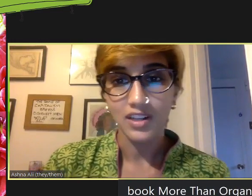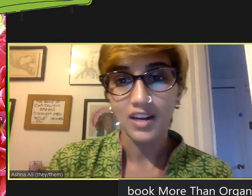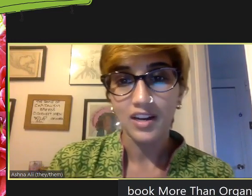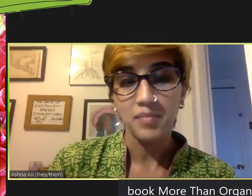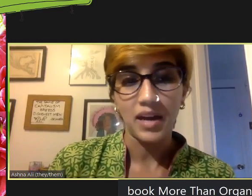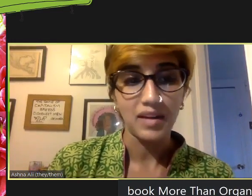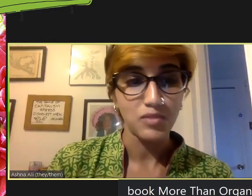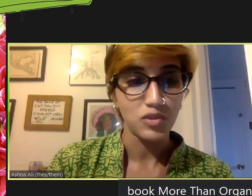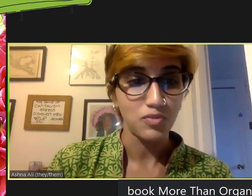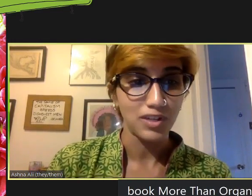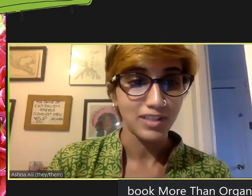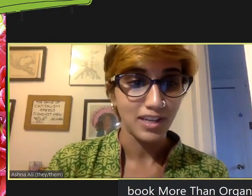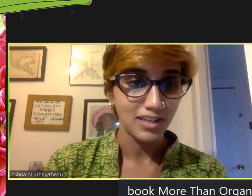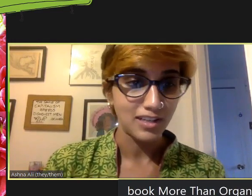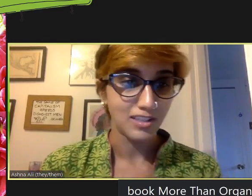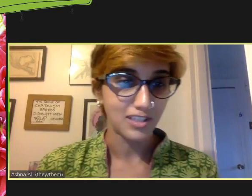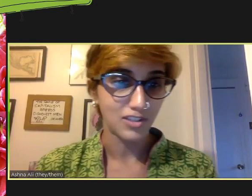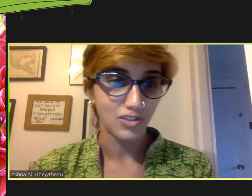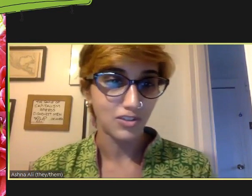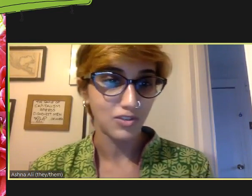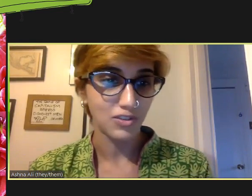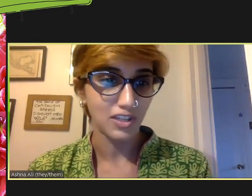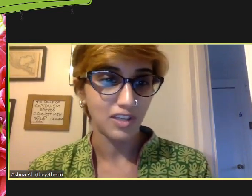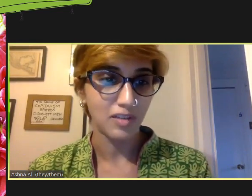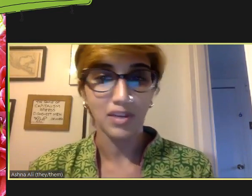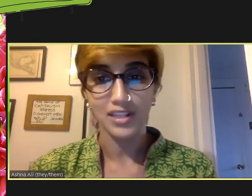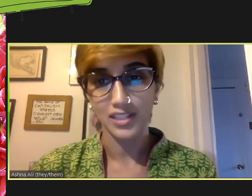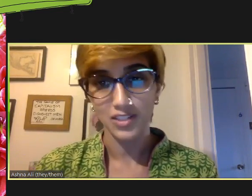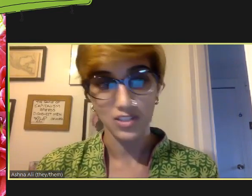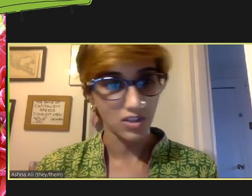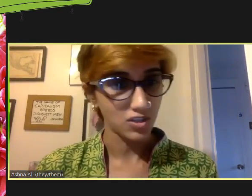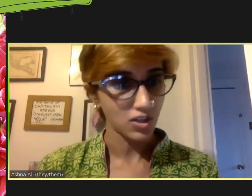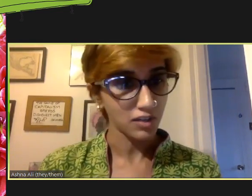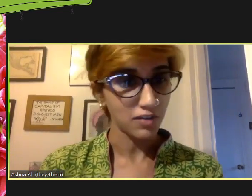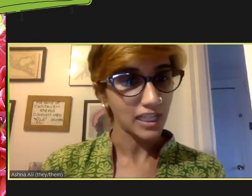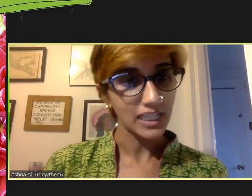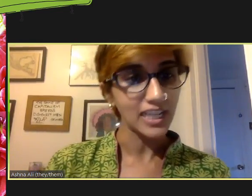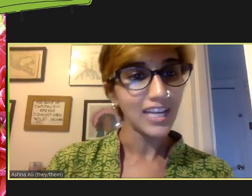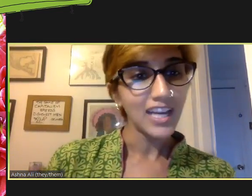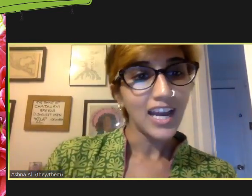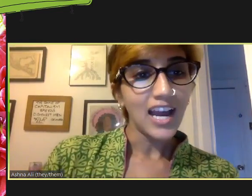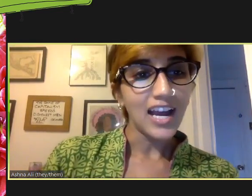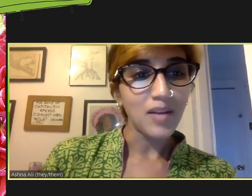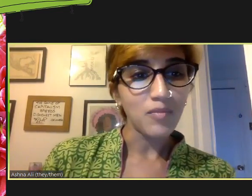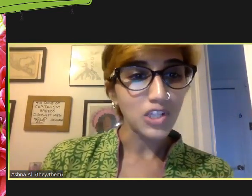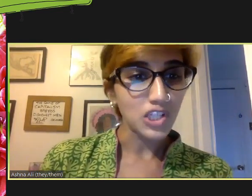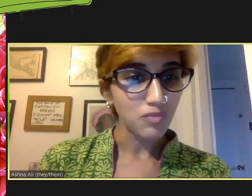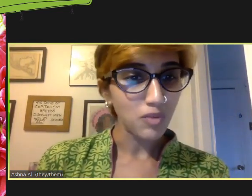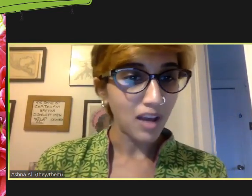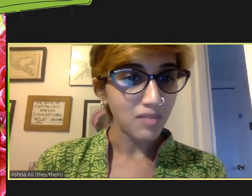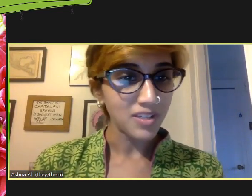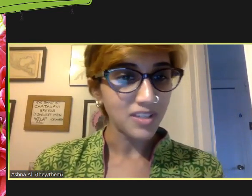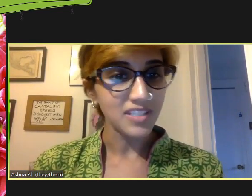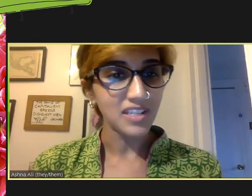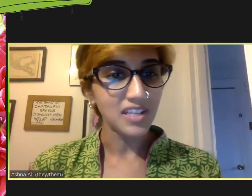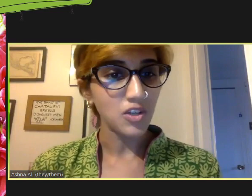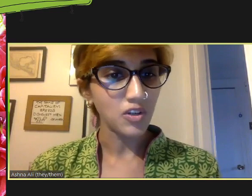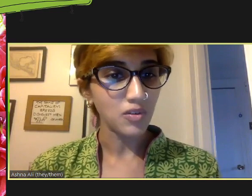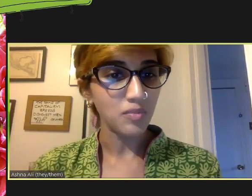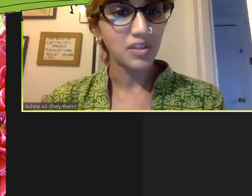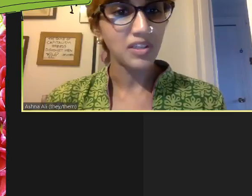reader, I'm super excited to introduce him and a little starstruck, frankly. Rajiv Mohabir